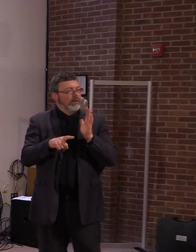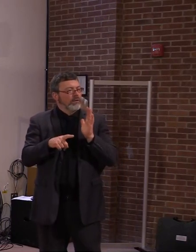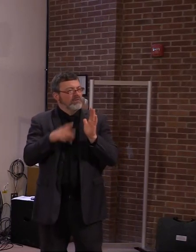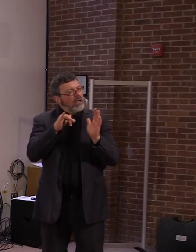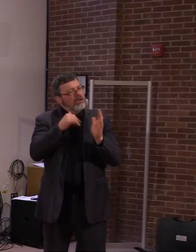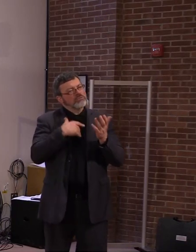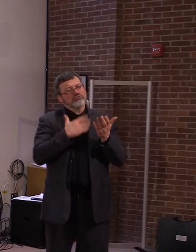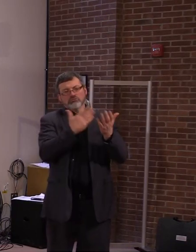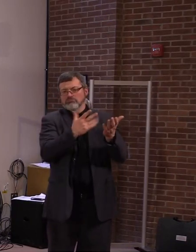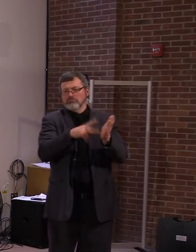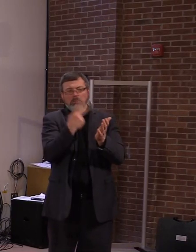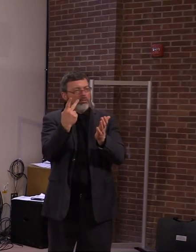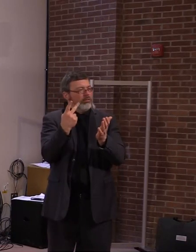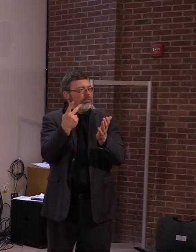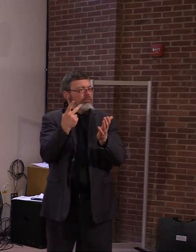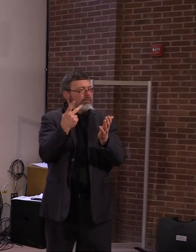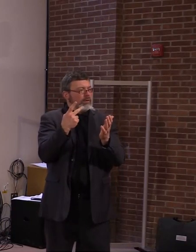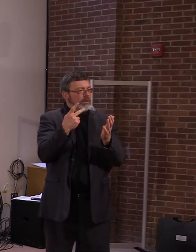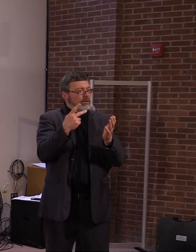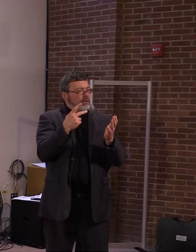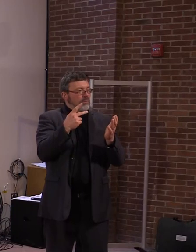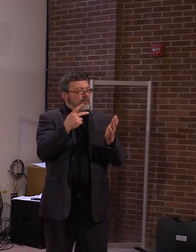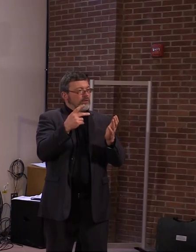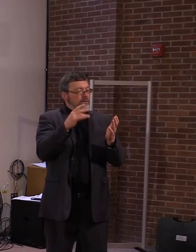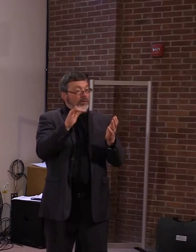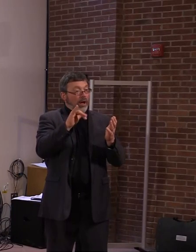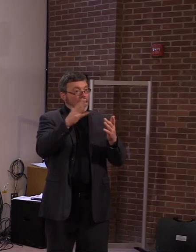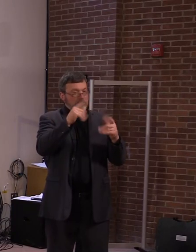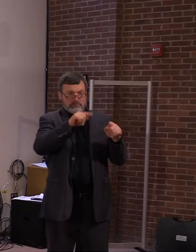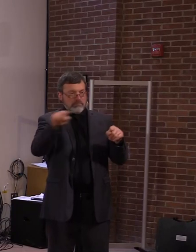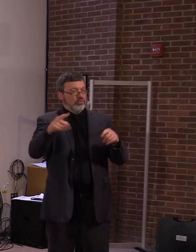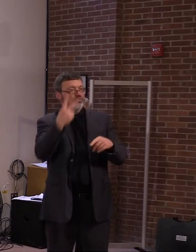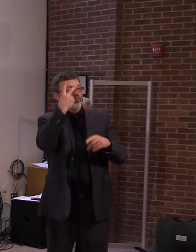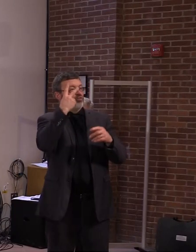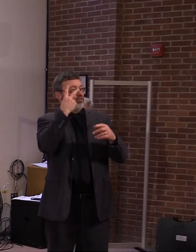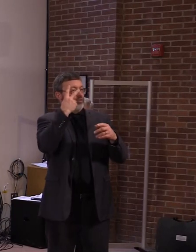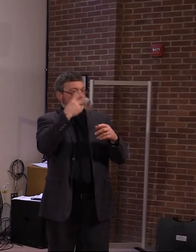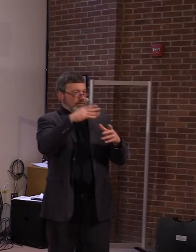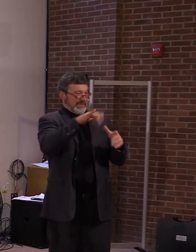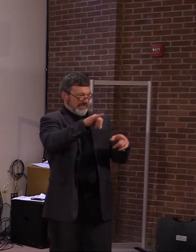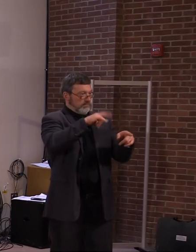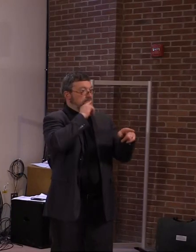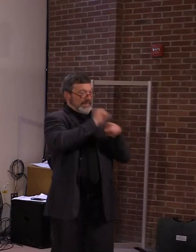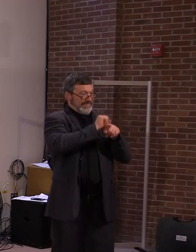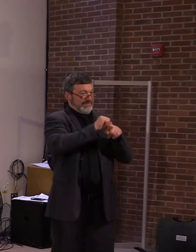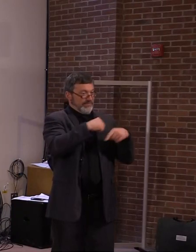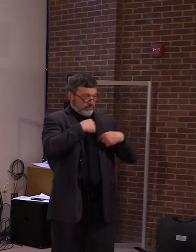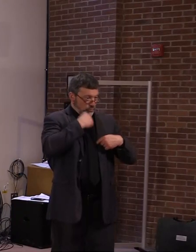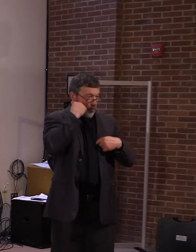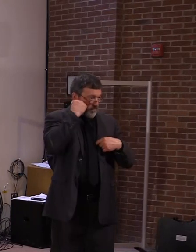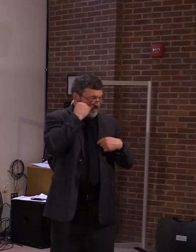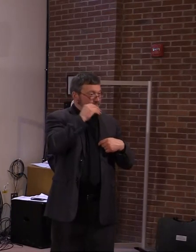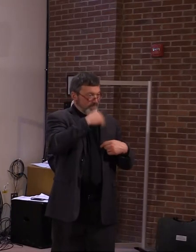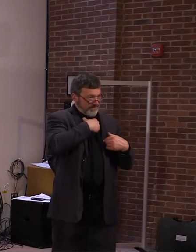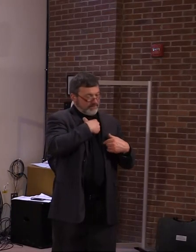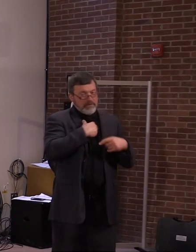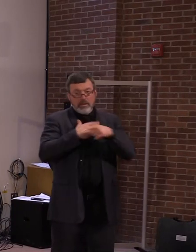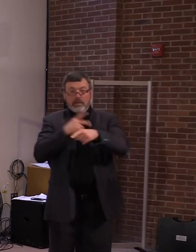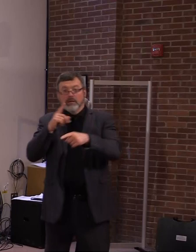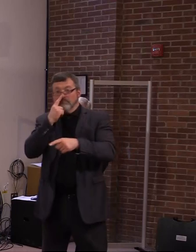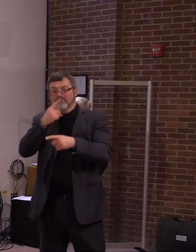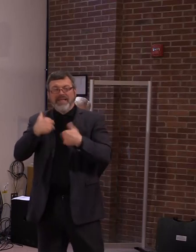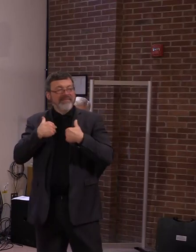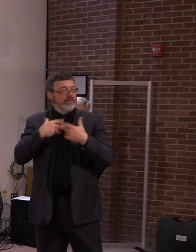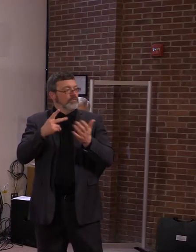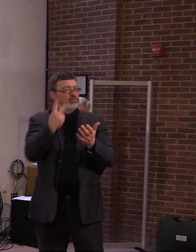I don't think we know. But I would suspect that I know that might be what I would do because I know the PCR test is